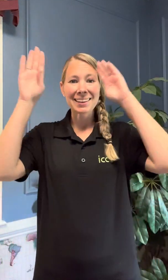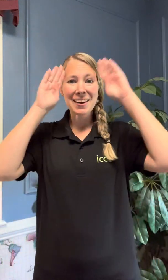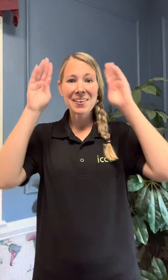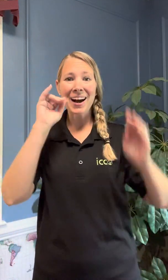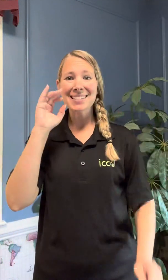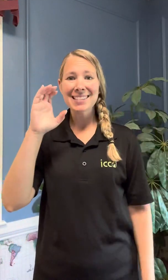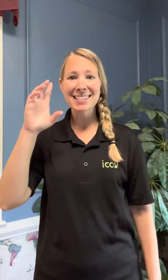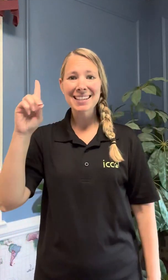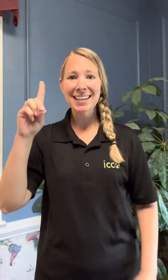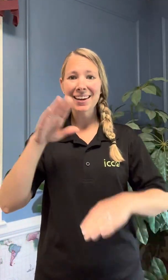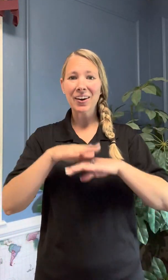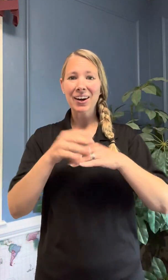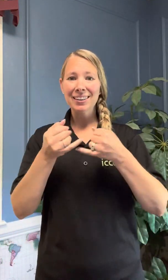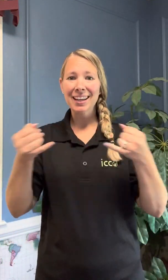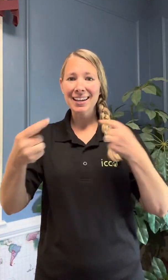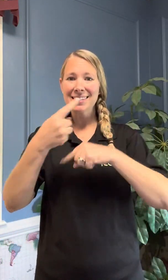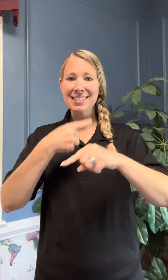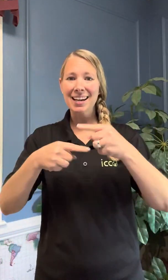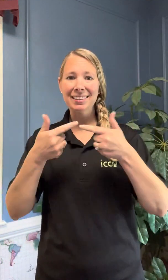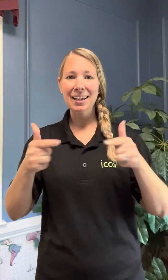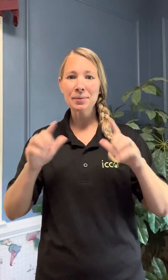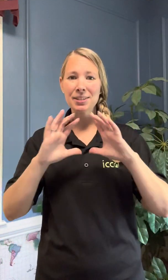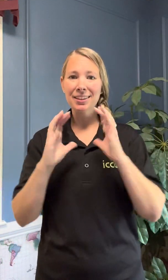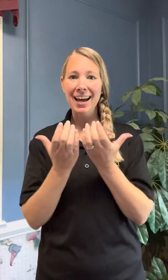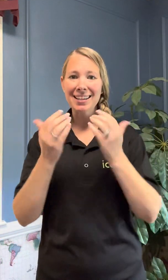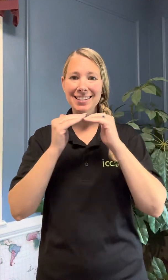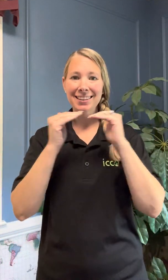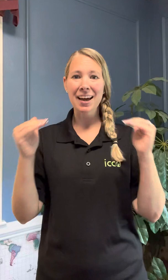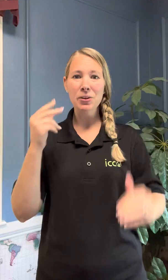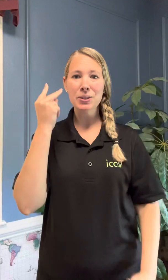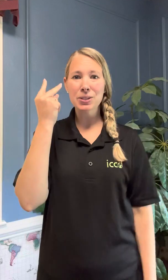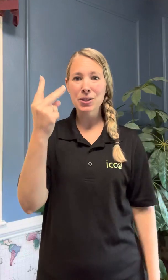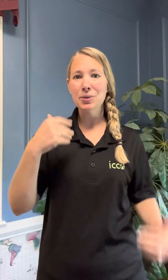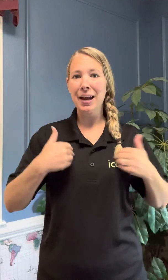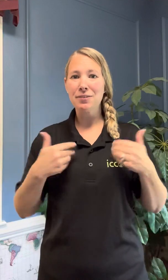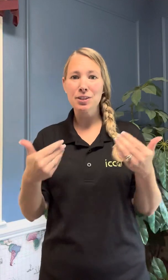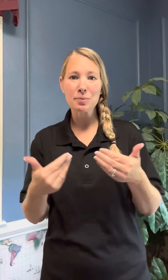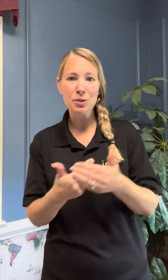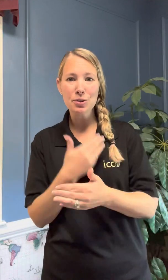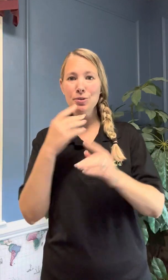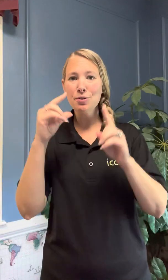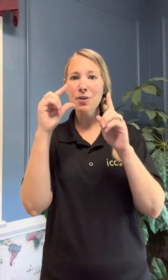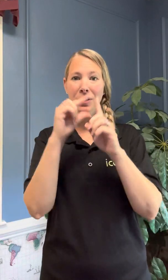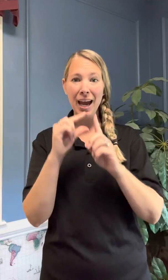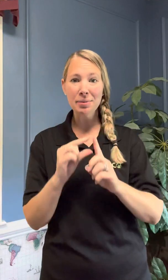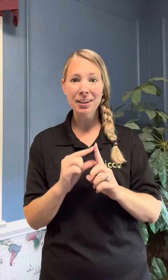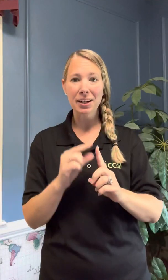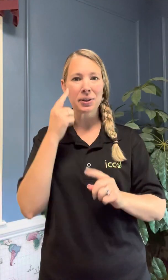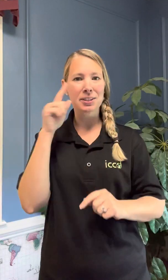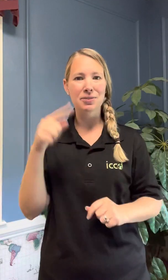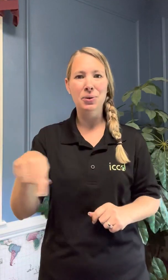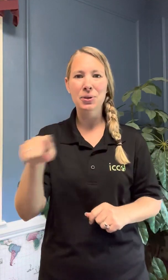Hello, ICCD Online Sign Language Class Level 2. We have some new vocabulary words for you